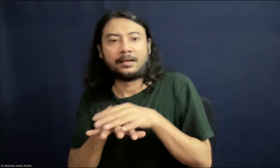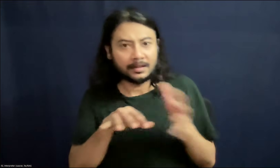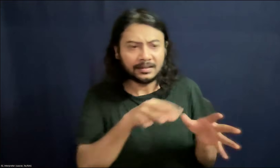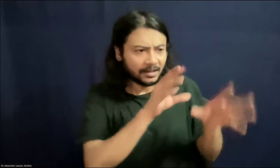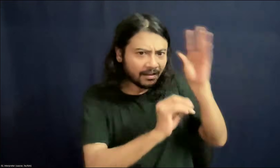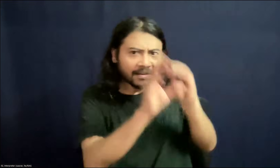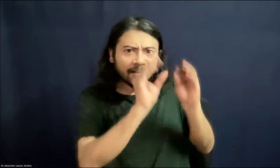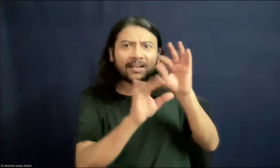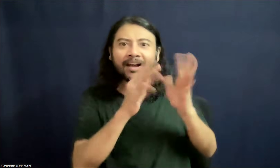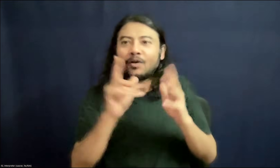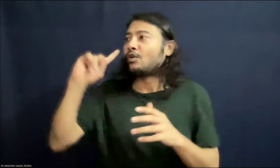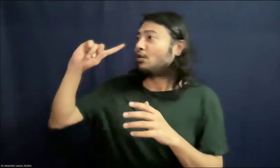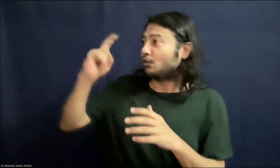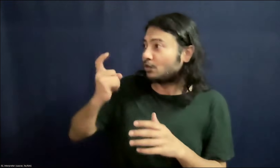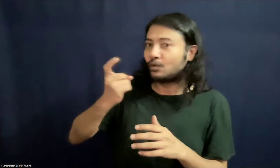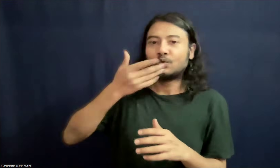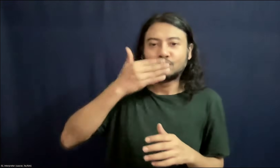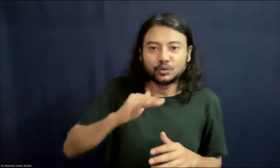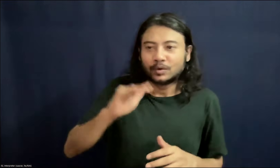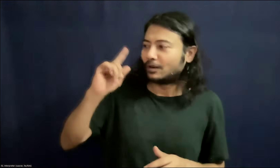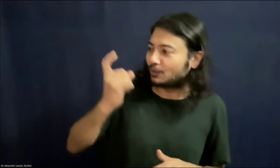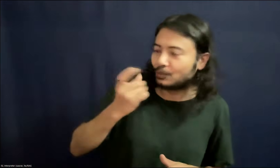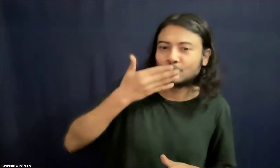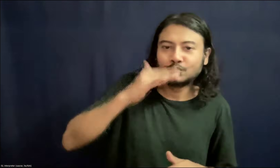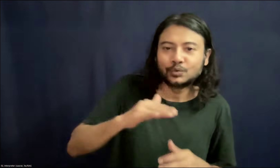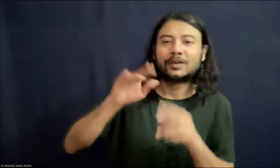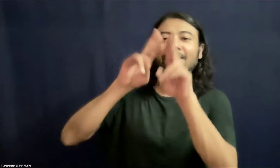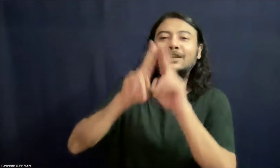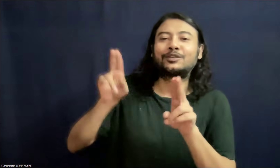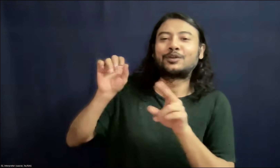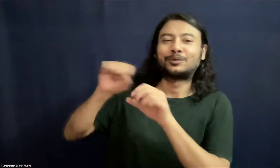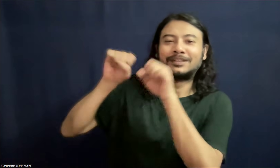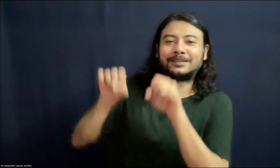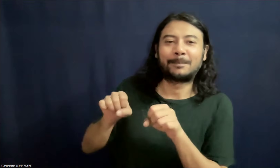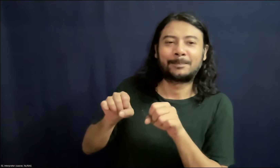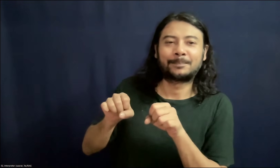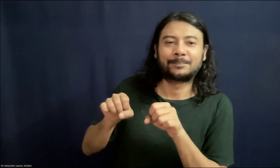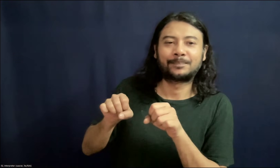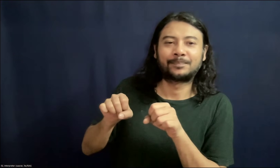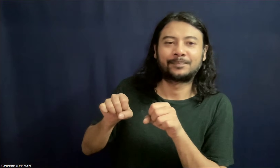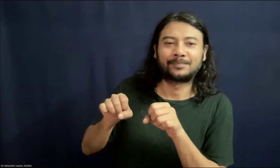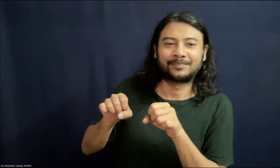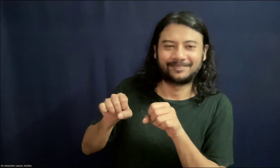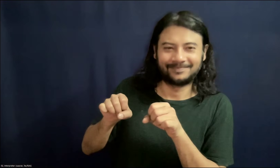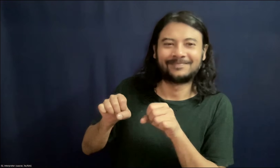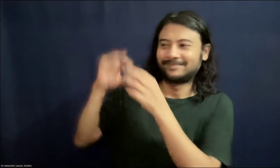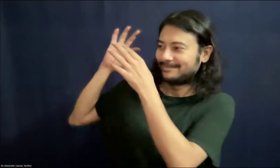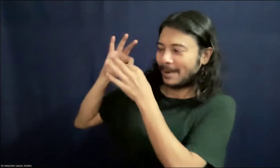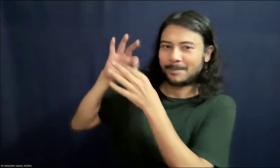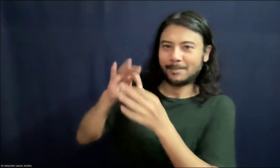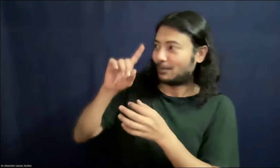We don't go anywhere, any any place XYZ. No, we have to go